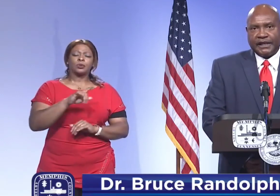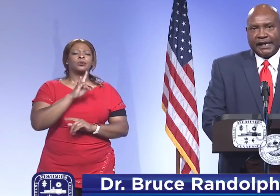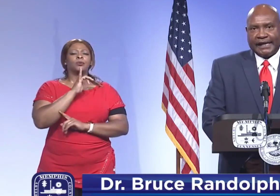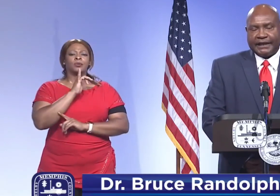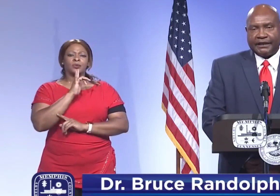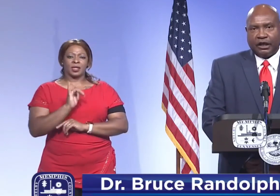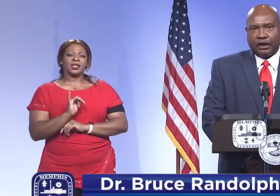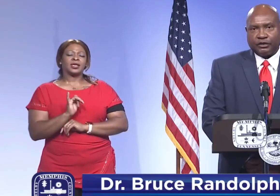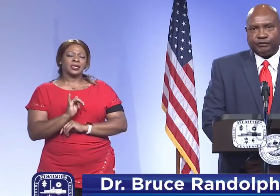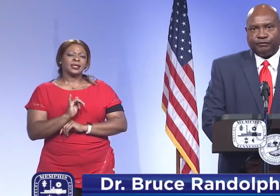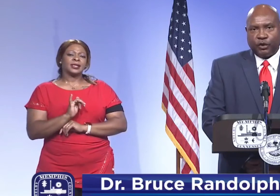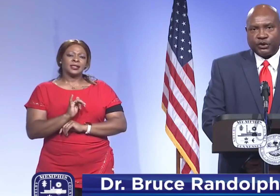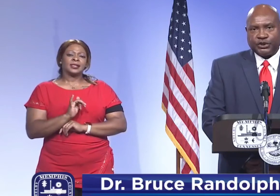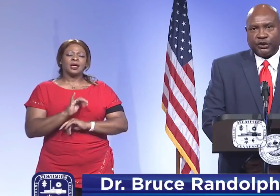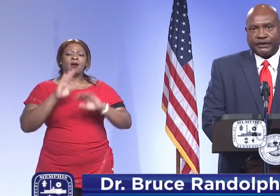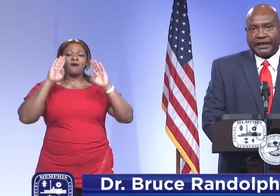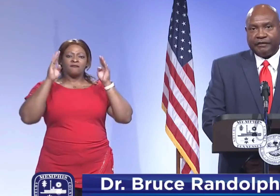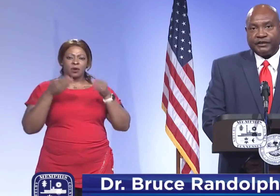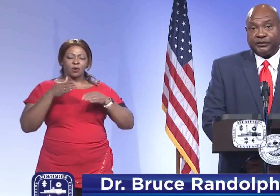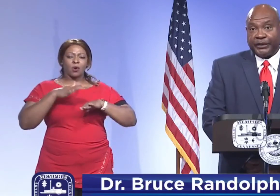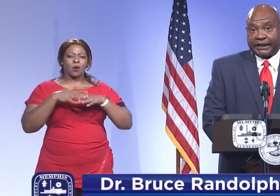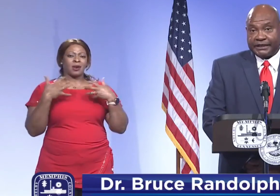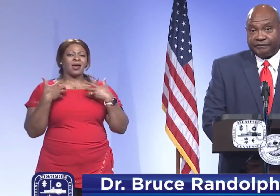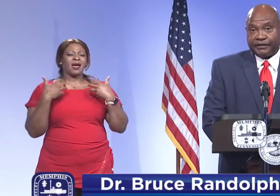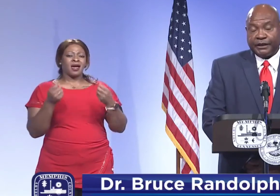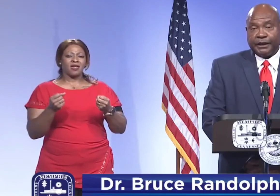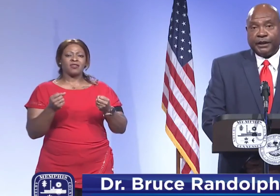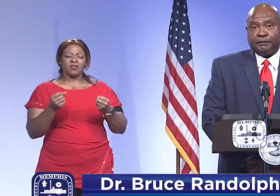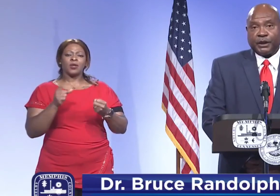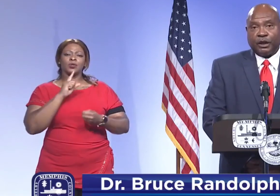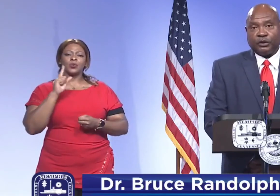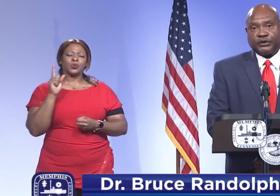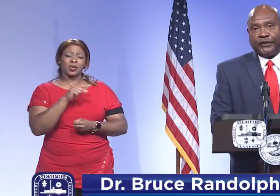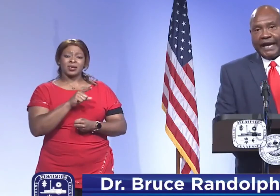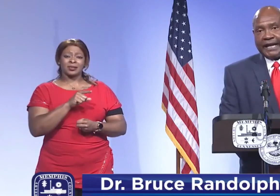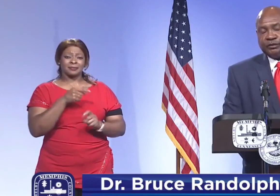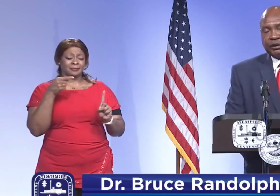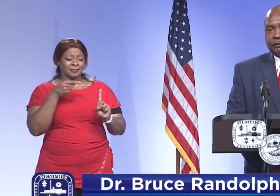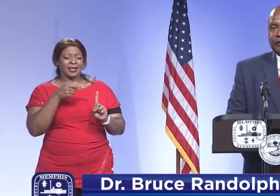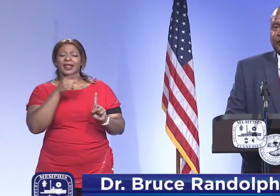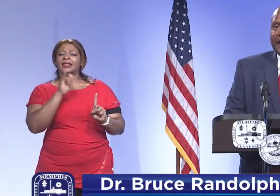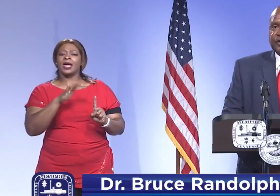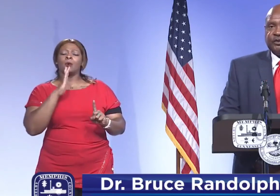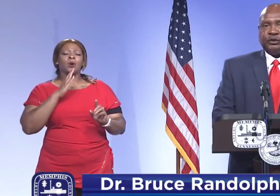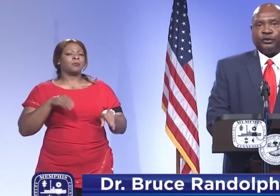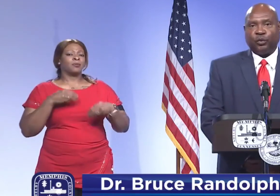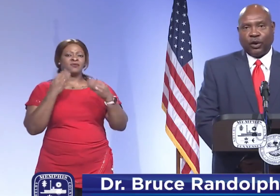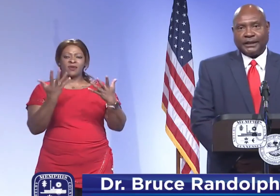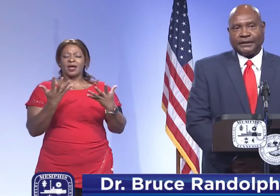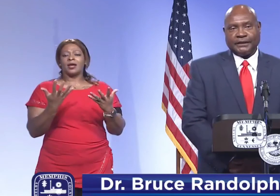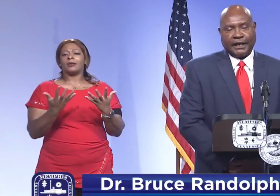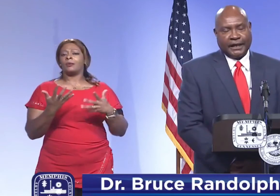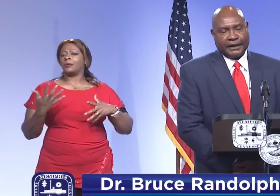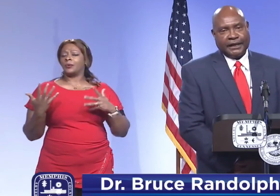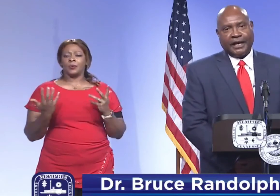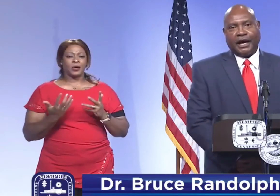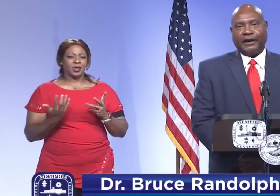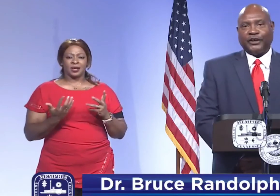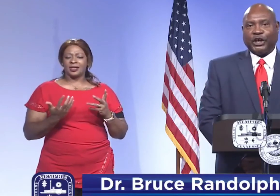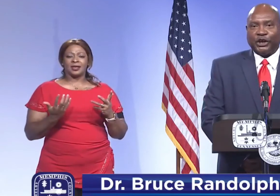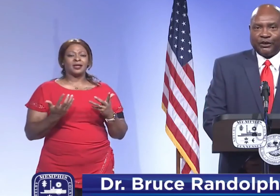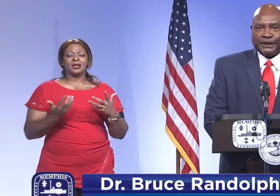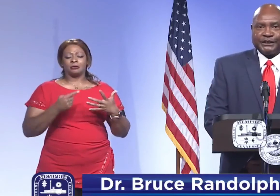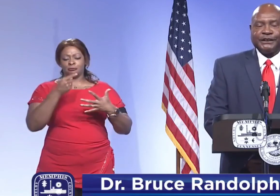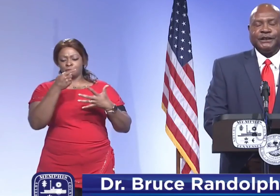really focus on the health directive, because that will provide you with what are